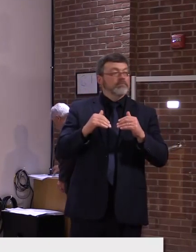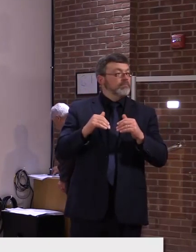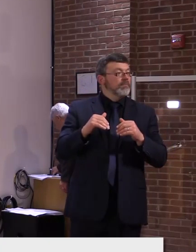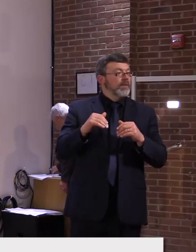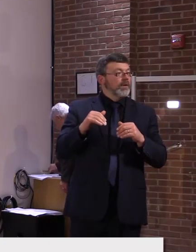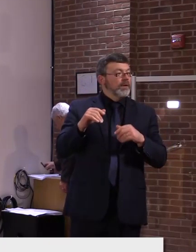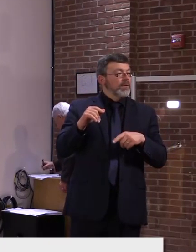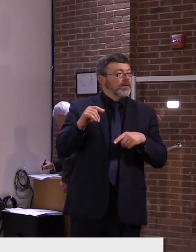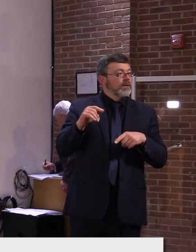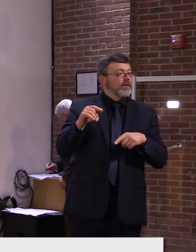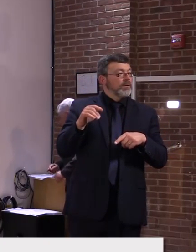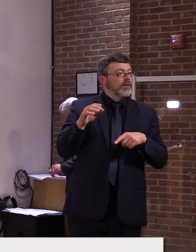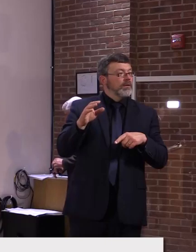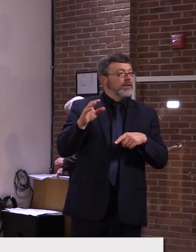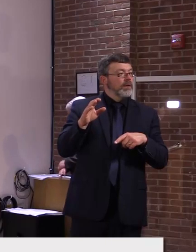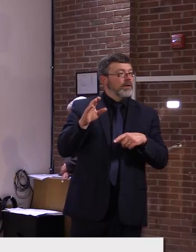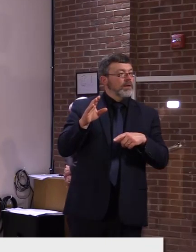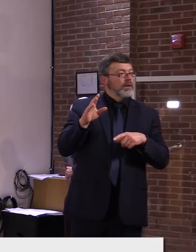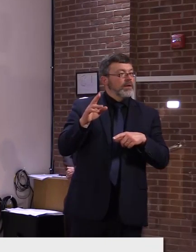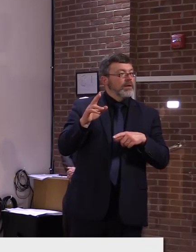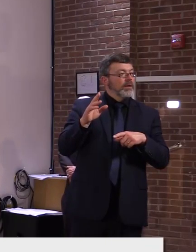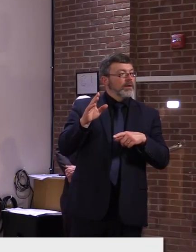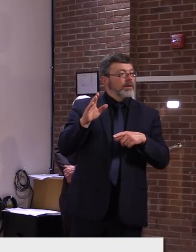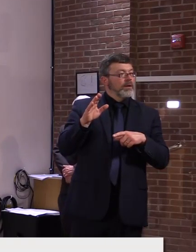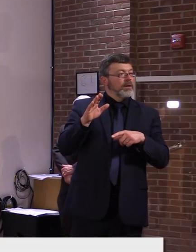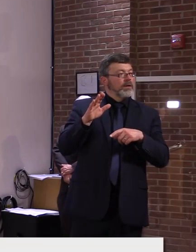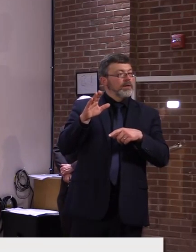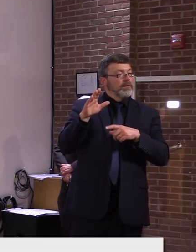Devin Bates, Local 22, Local 44.